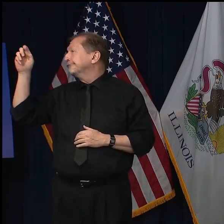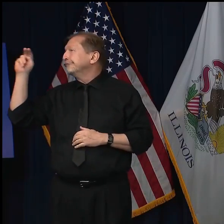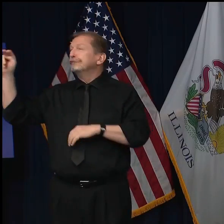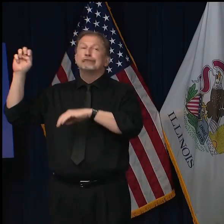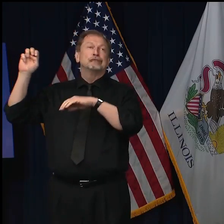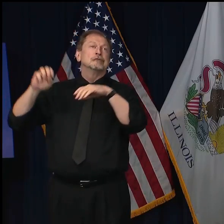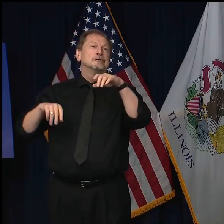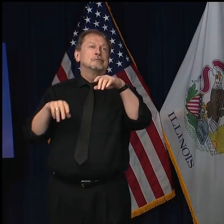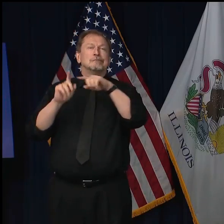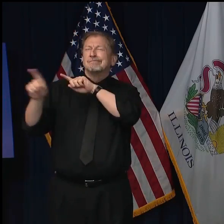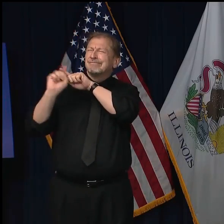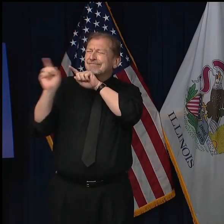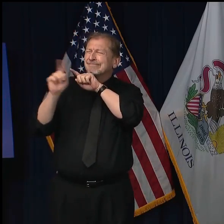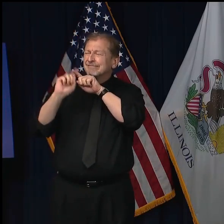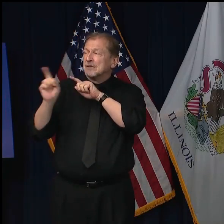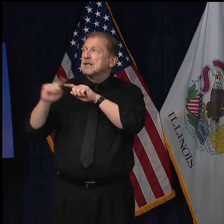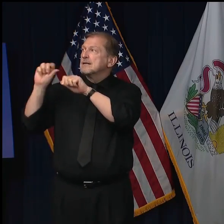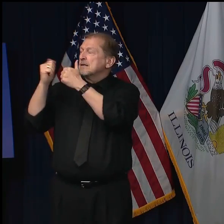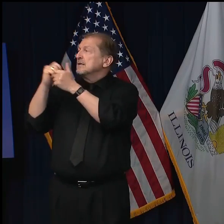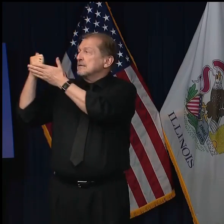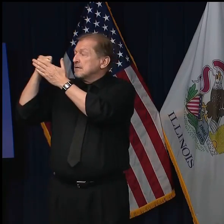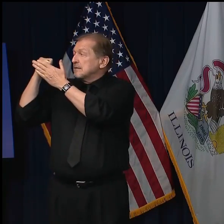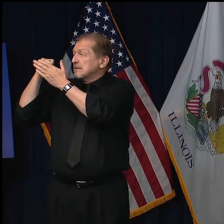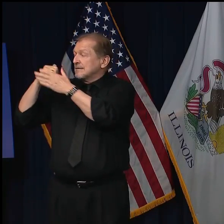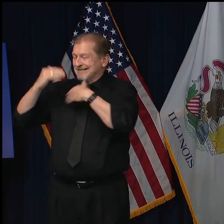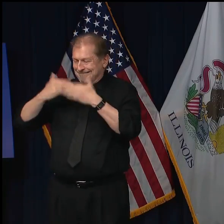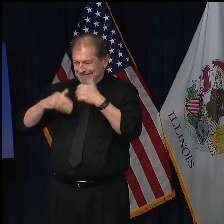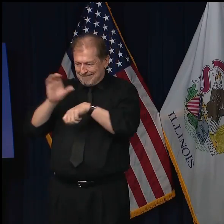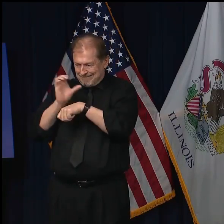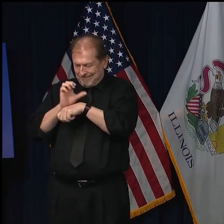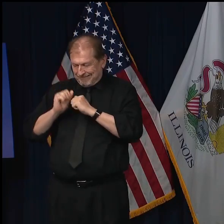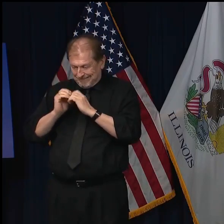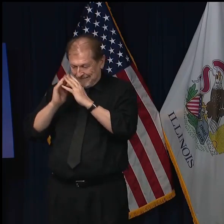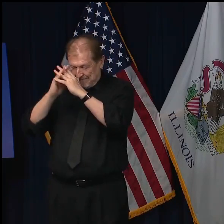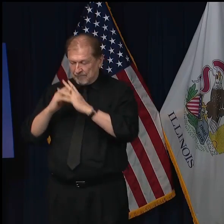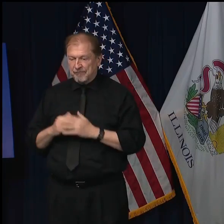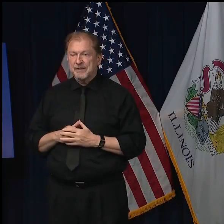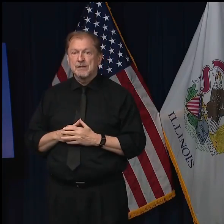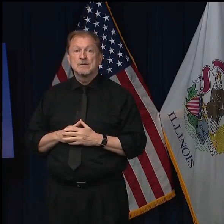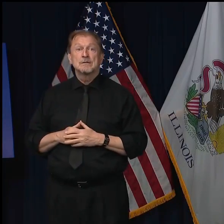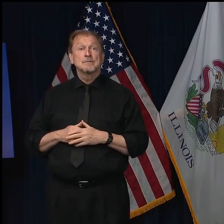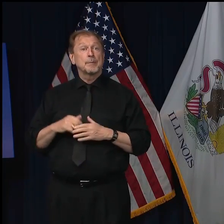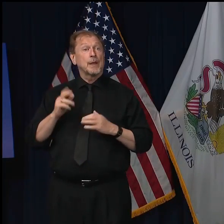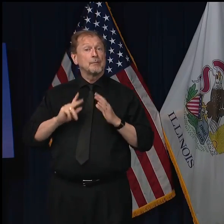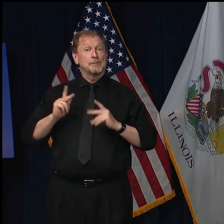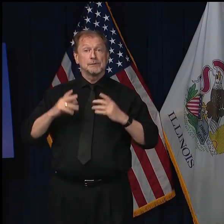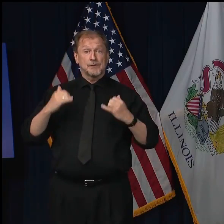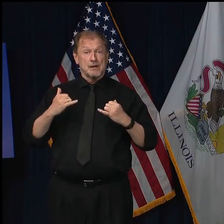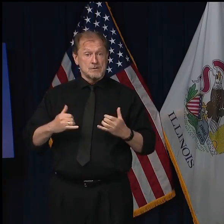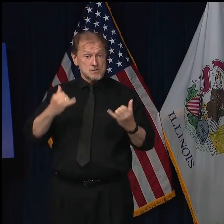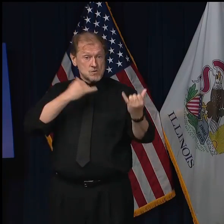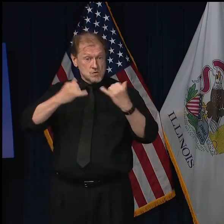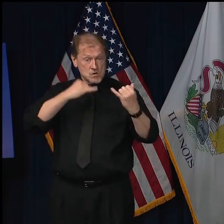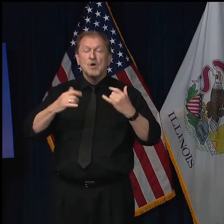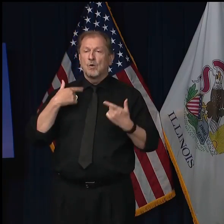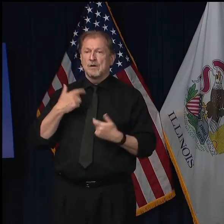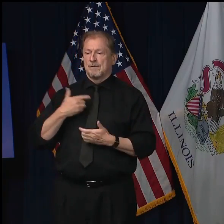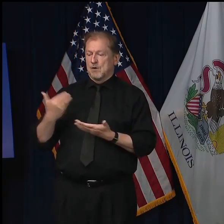all in a matter of weeks. For those reaching out over the phone, our new call center is now up and